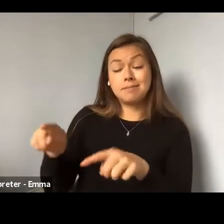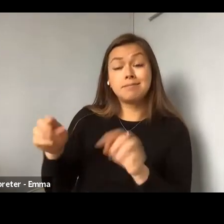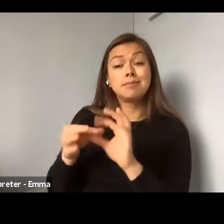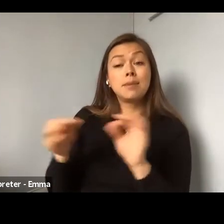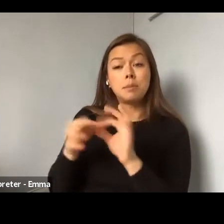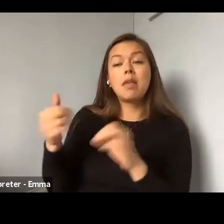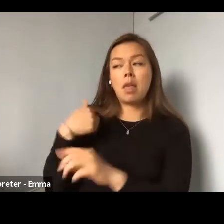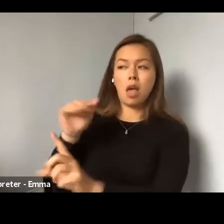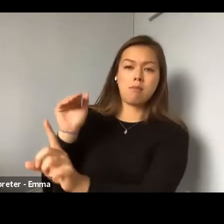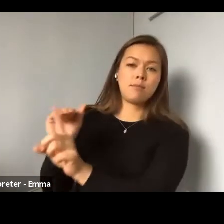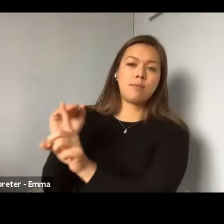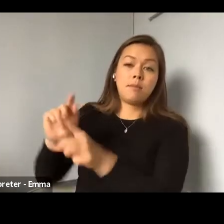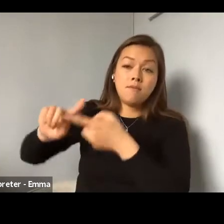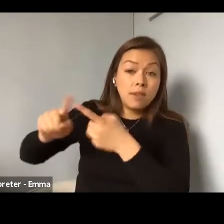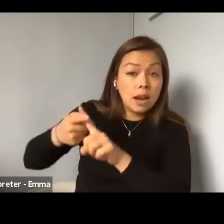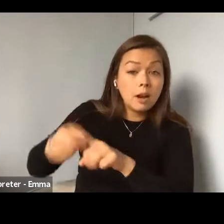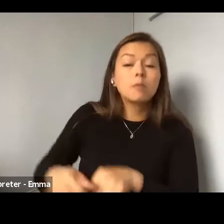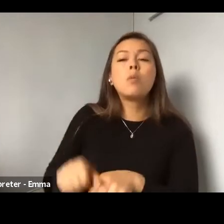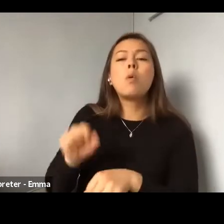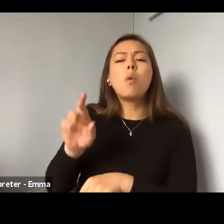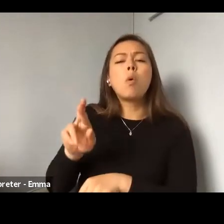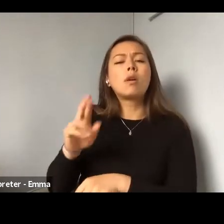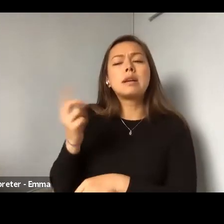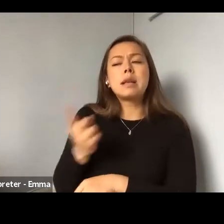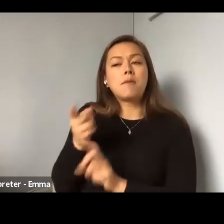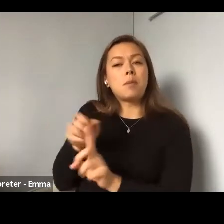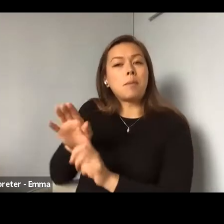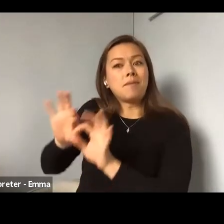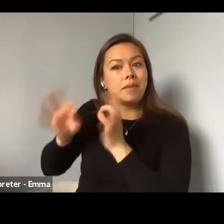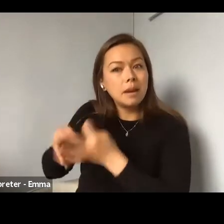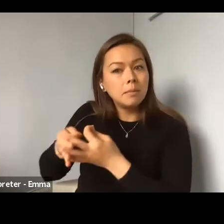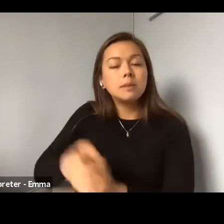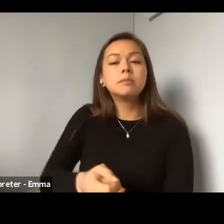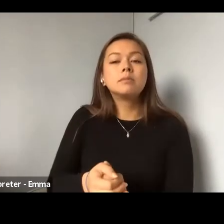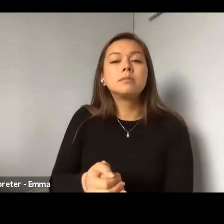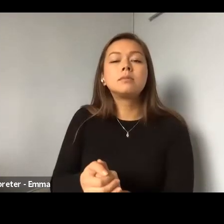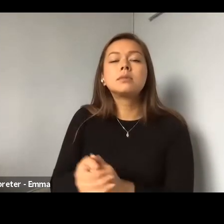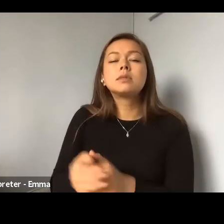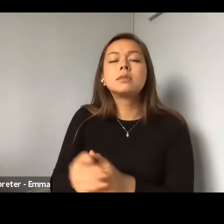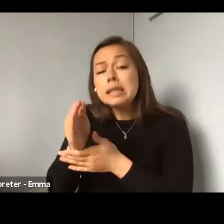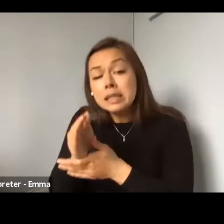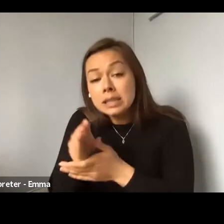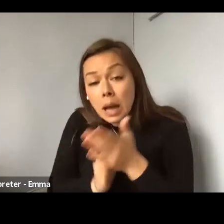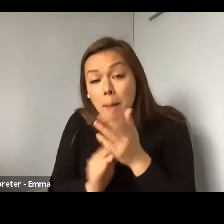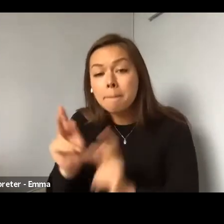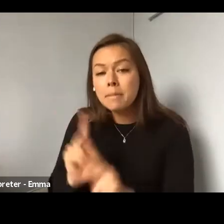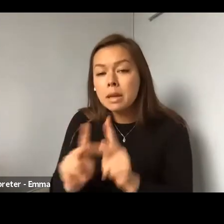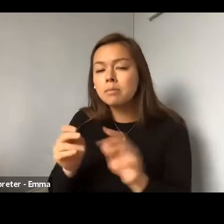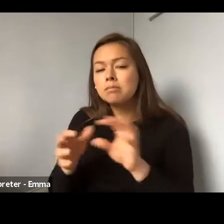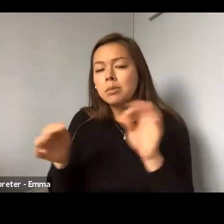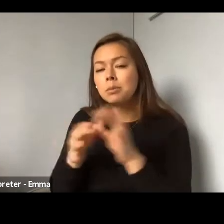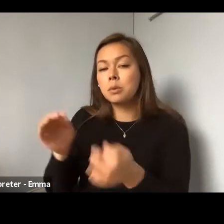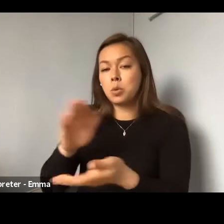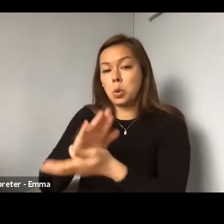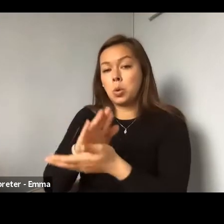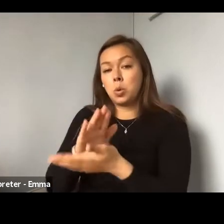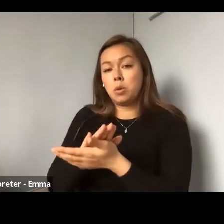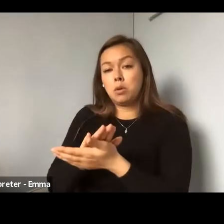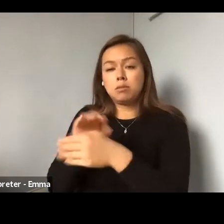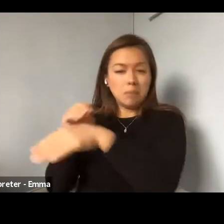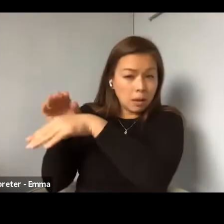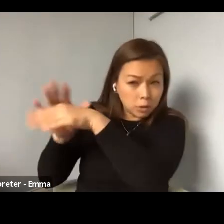chosen family member. A smaller proportion said a school counselor, and vanishingly small proportions of 4% or less